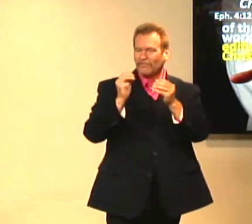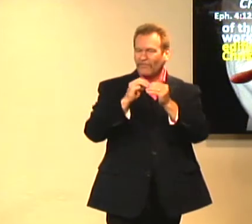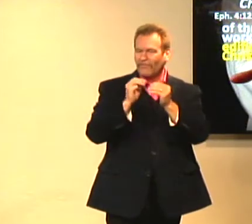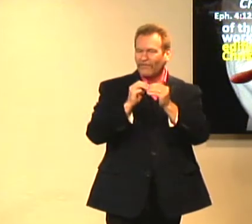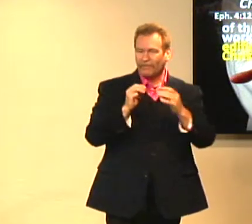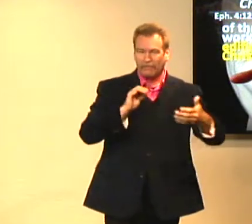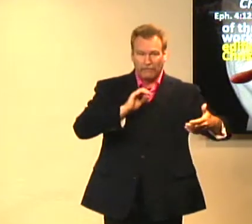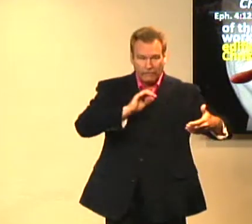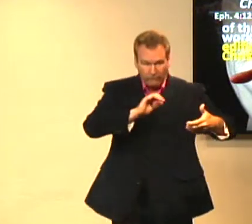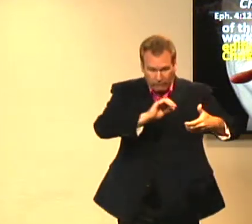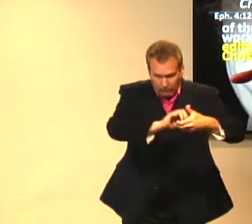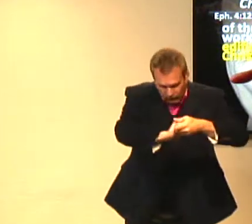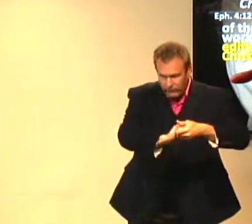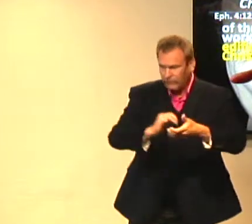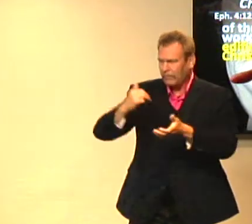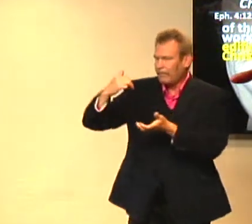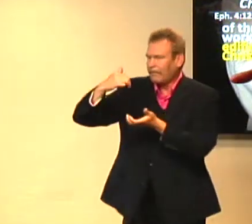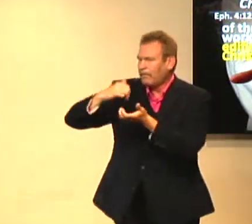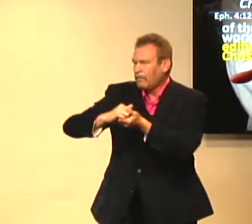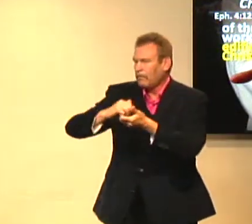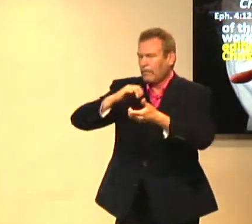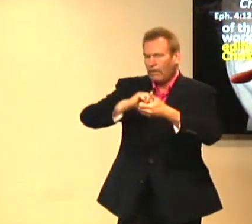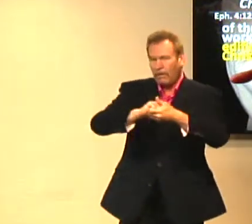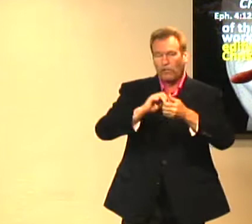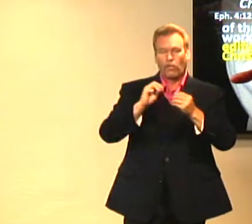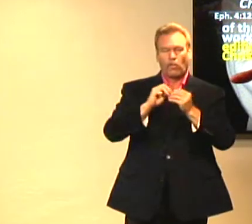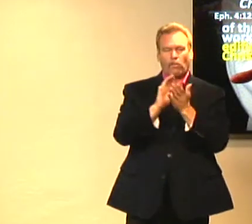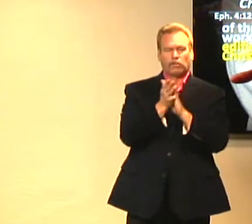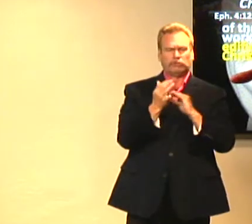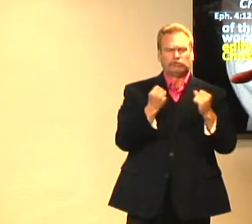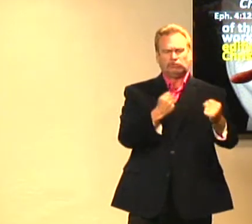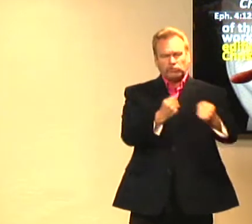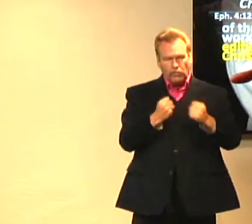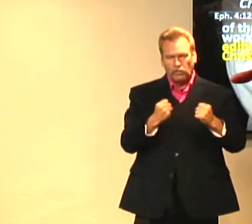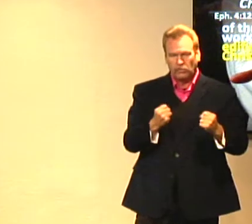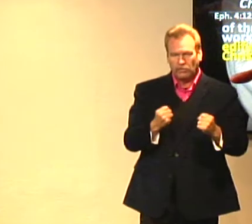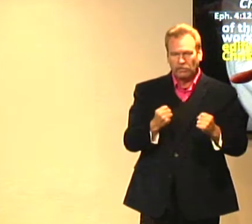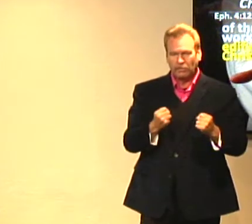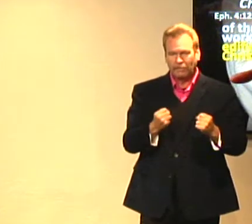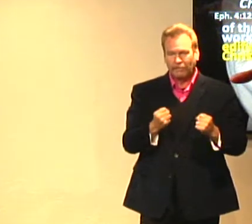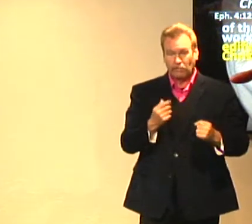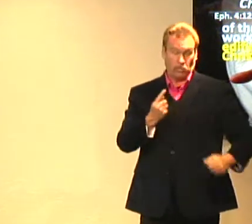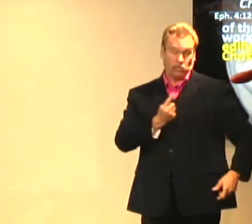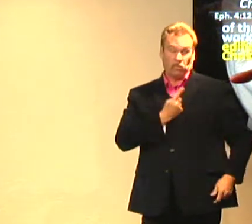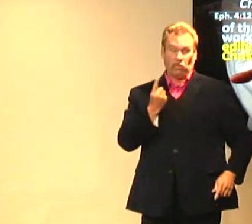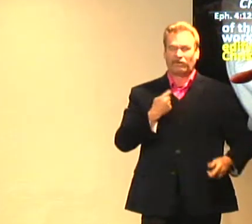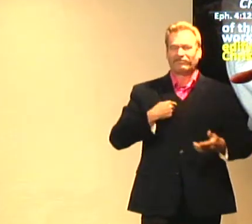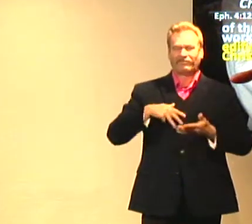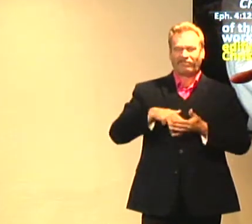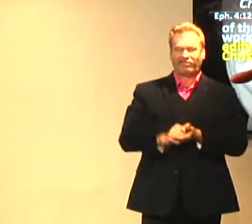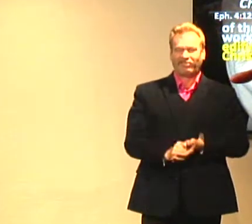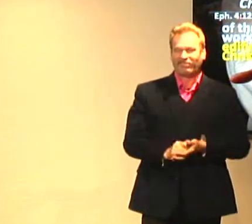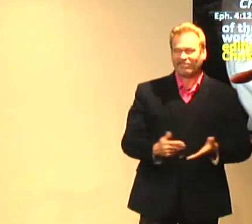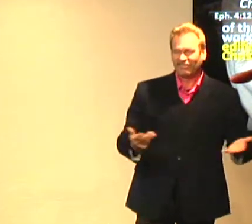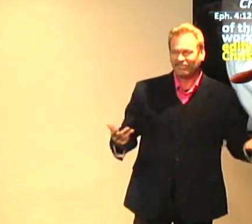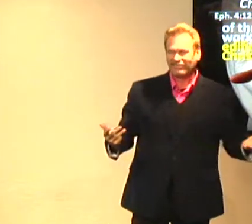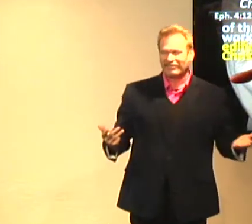with someone else, and every time you do, it makes it stronger as you bring people together. If you're only by yourself, you're